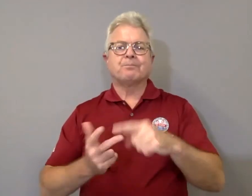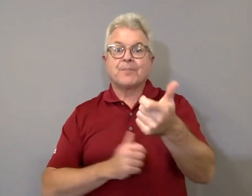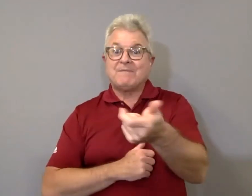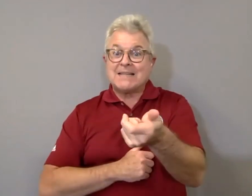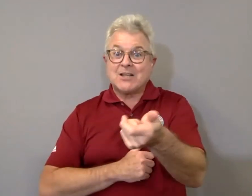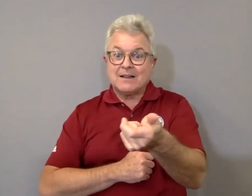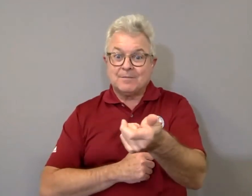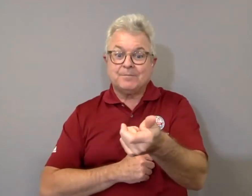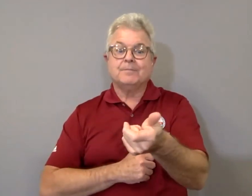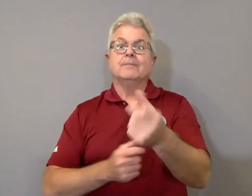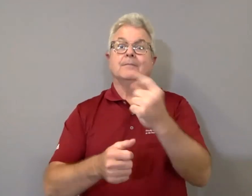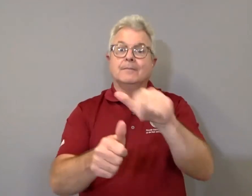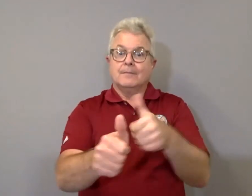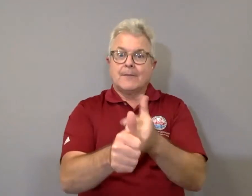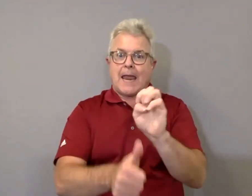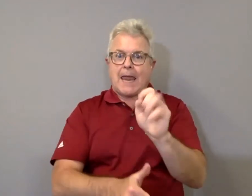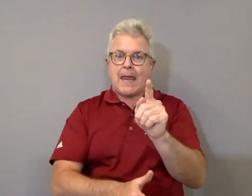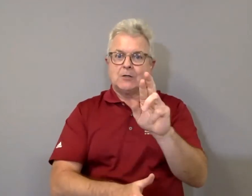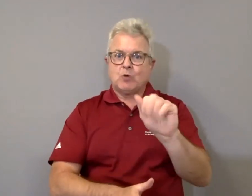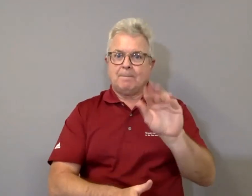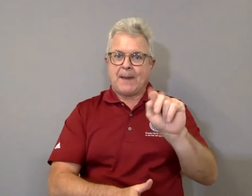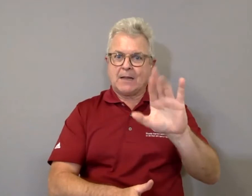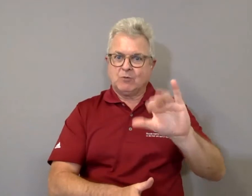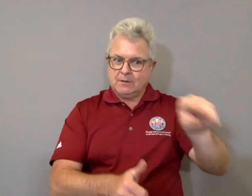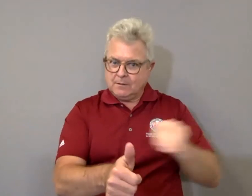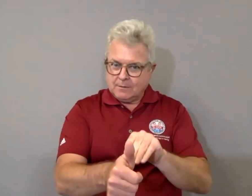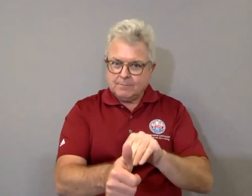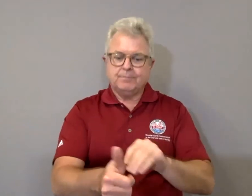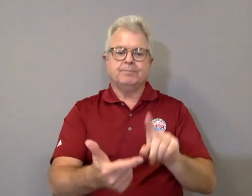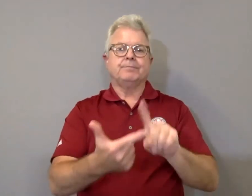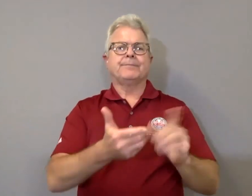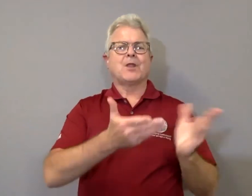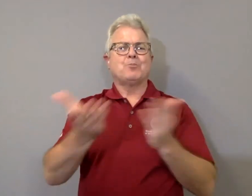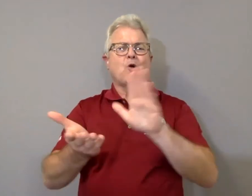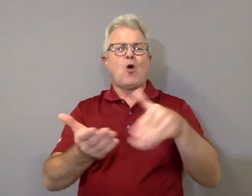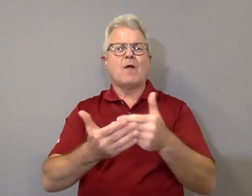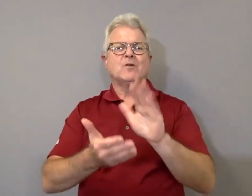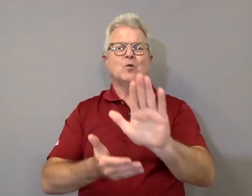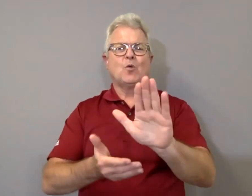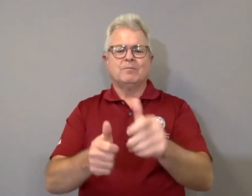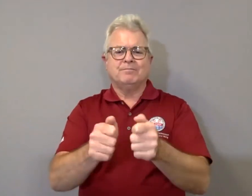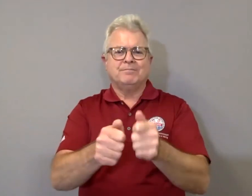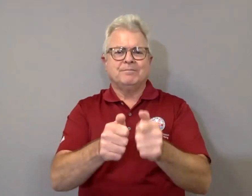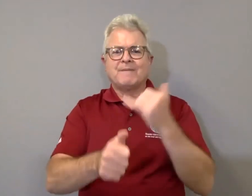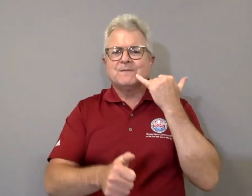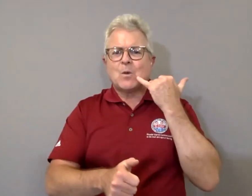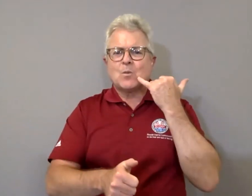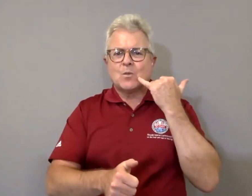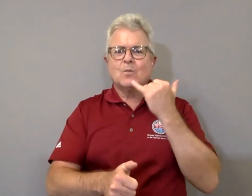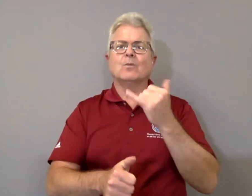paperwork, food, water, flashlights, have backup batteries as well. Bring all of